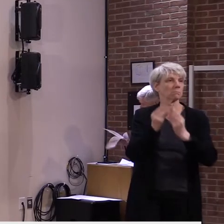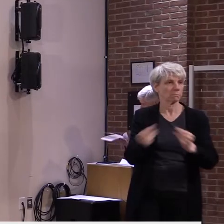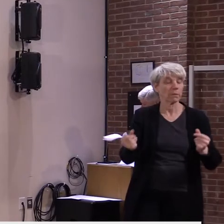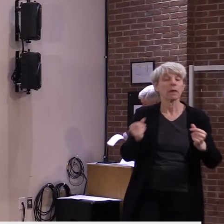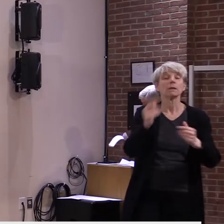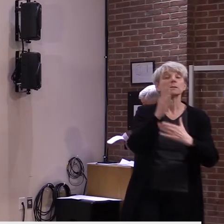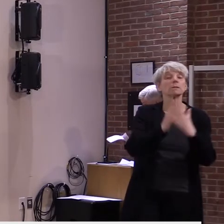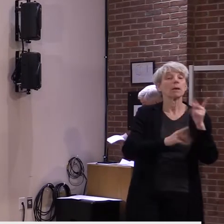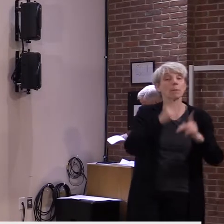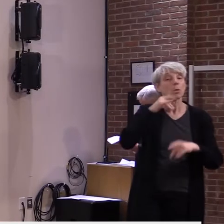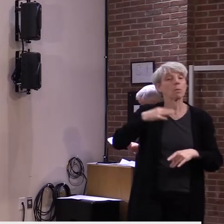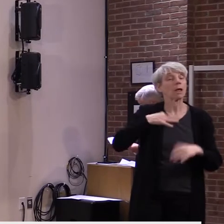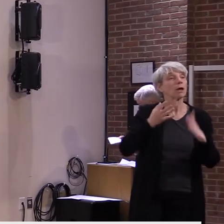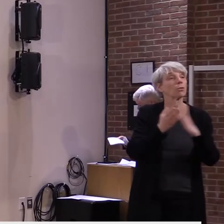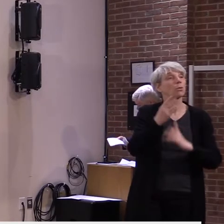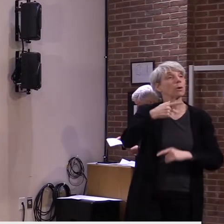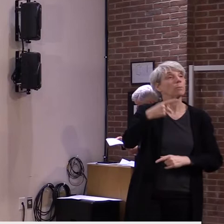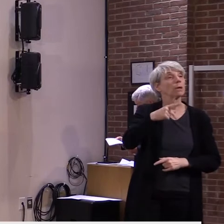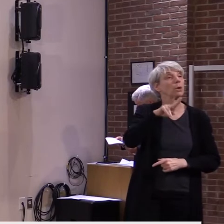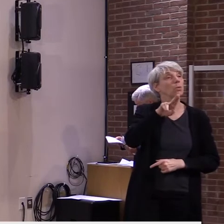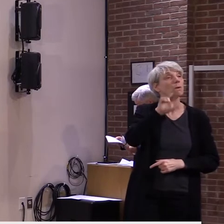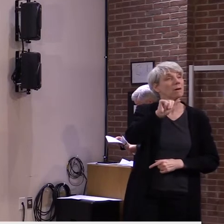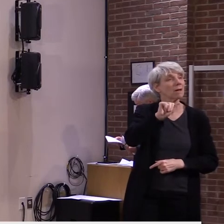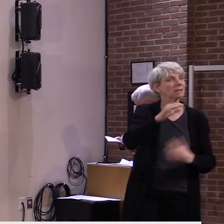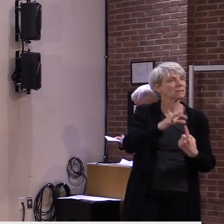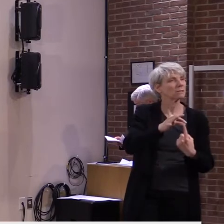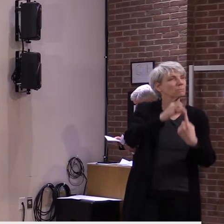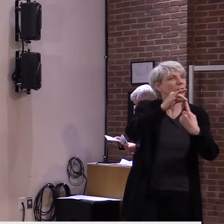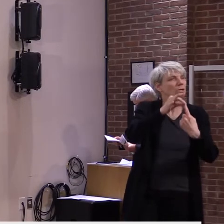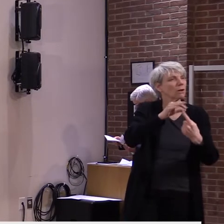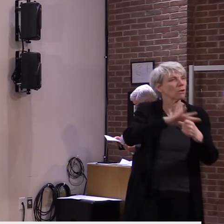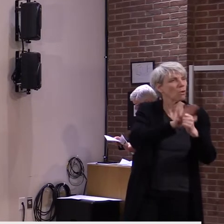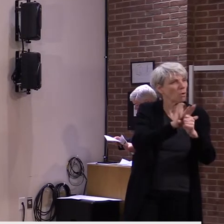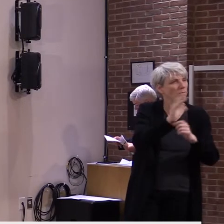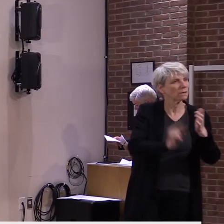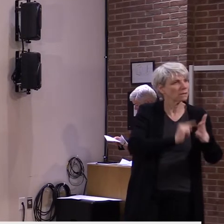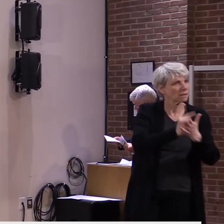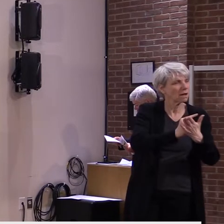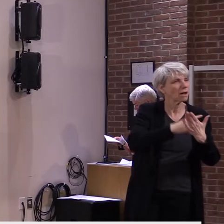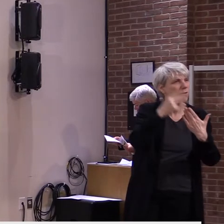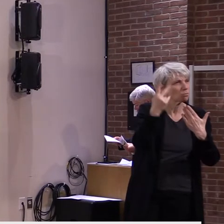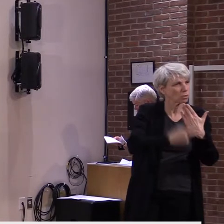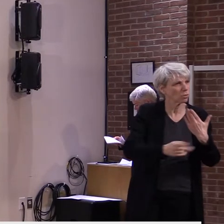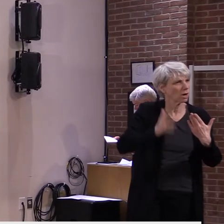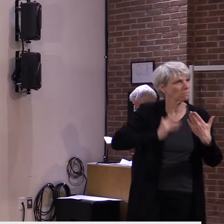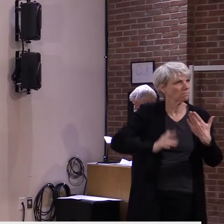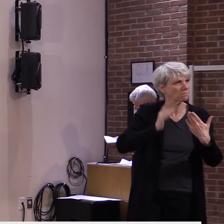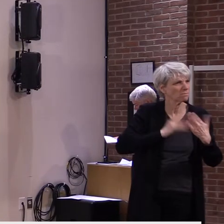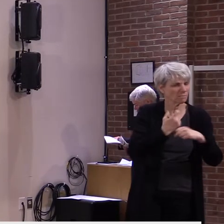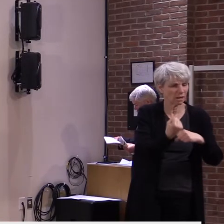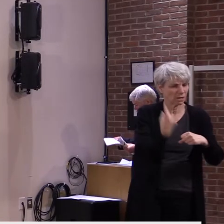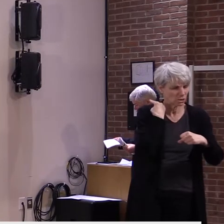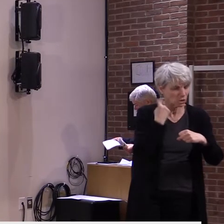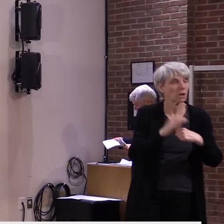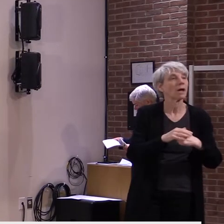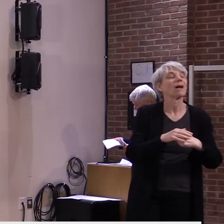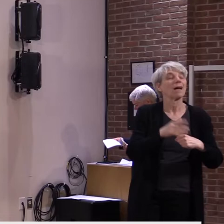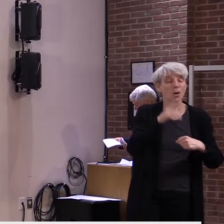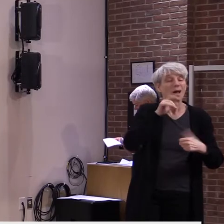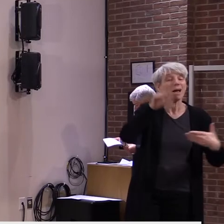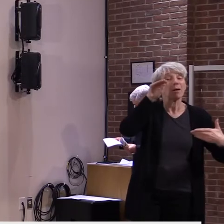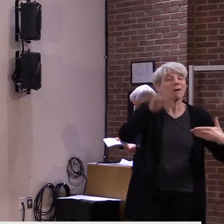TUA program maybe through a side door early on in the pandemic. So they didn't complete the